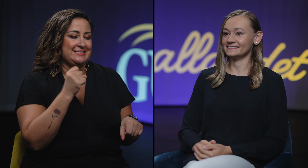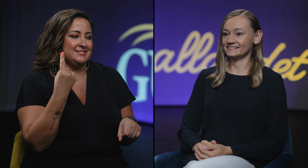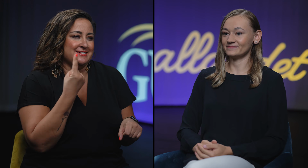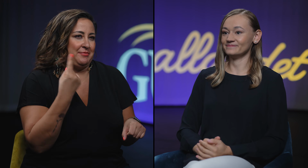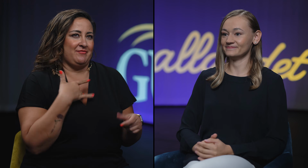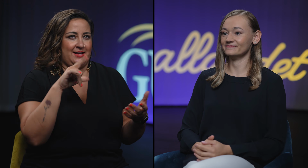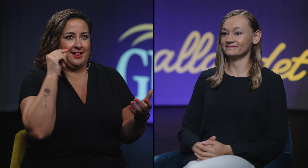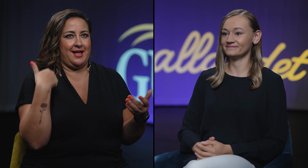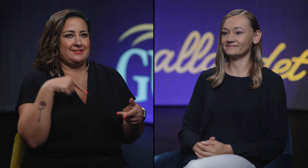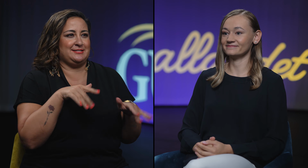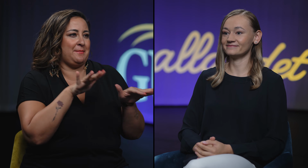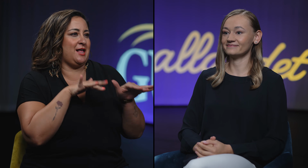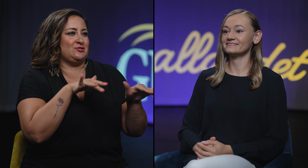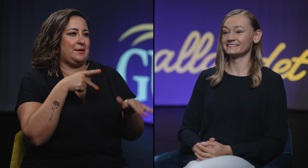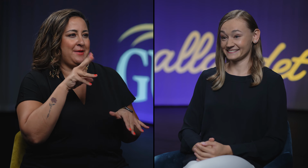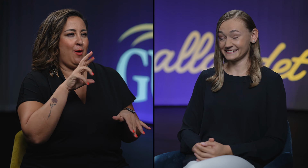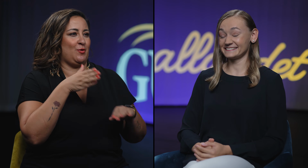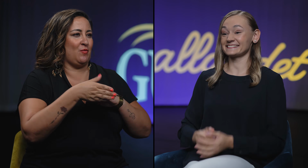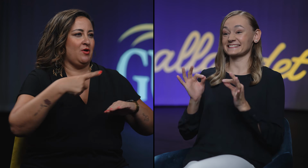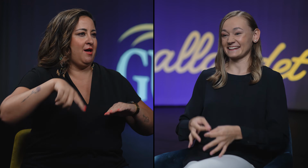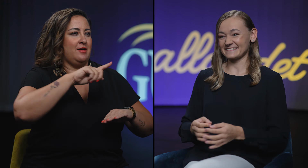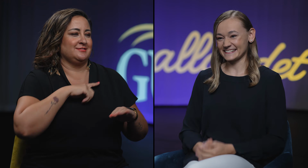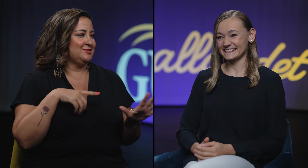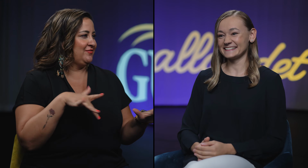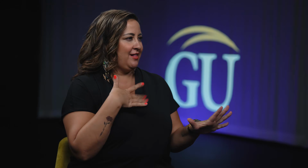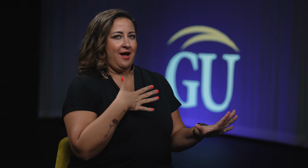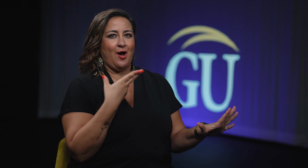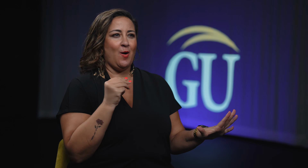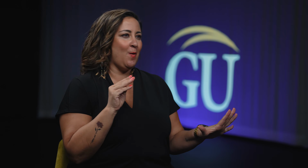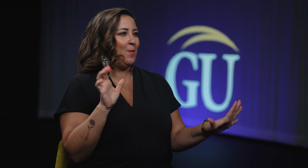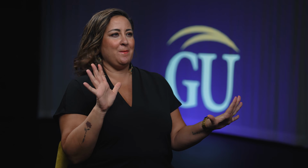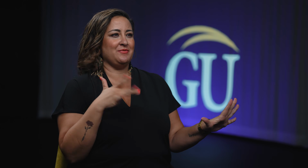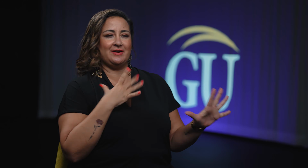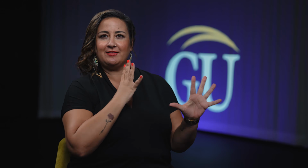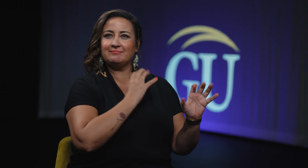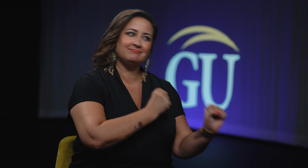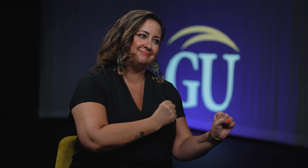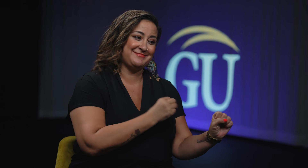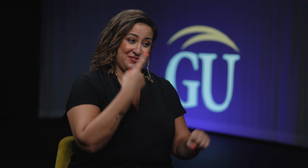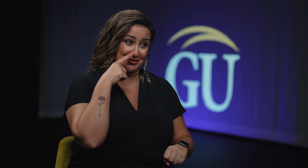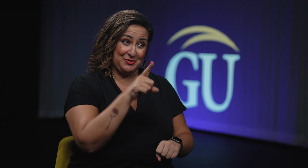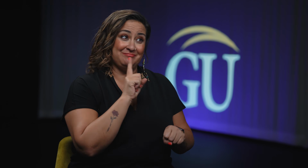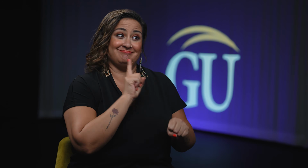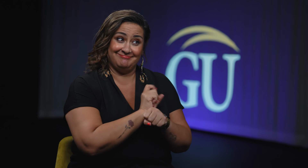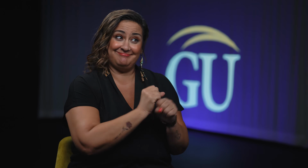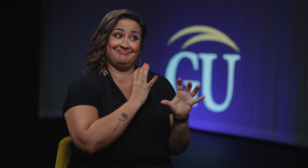something about the magic power of Gallaudet to enable us to feel like it's home, and it captivates and tethers us. For you, it's